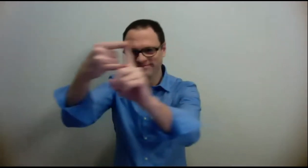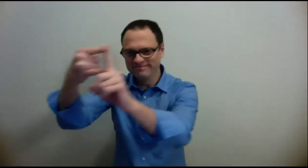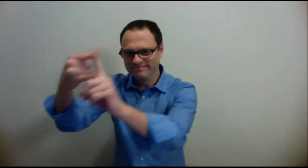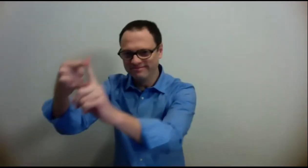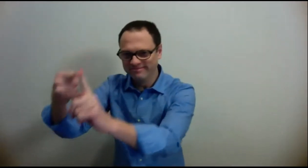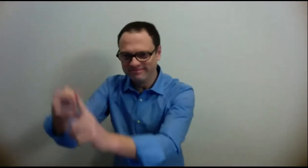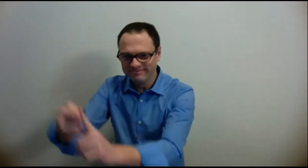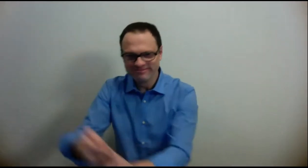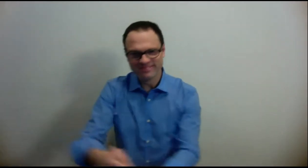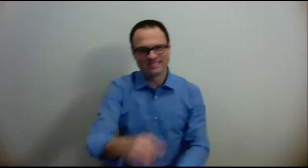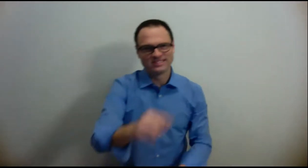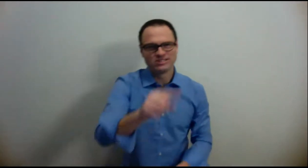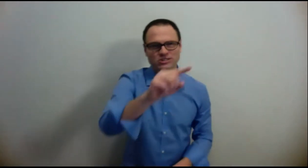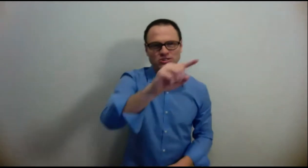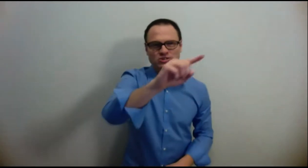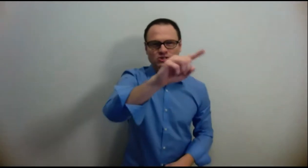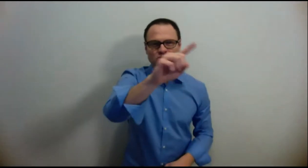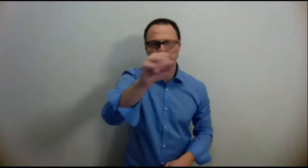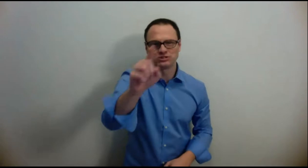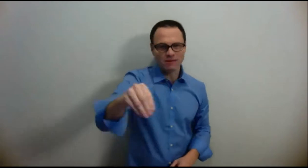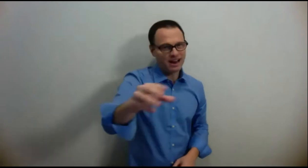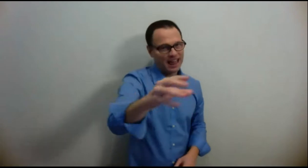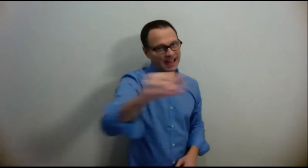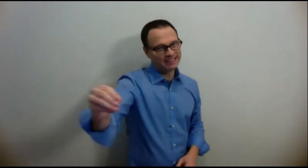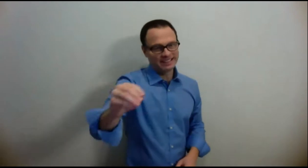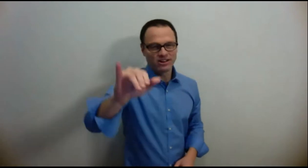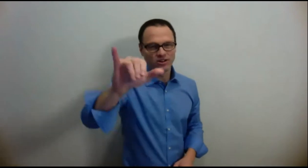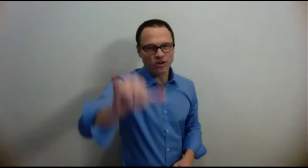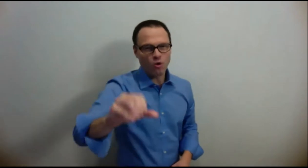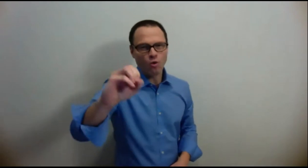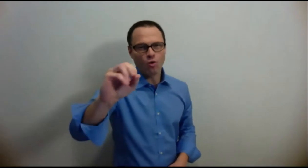Hello, everybody, Zoom friends.